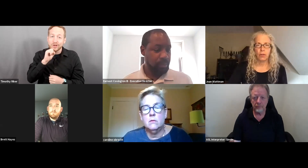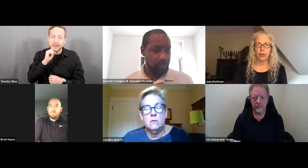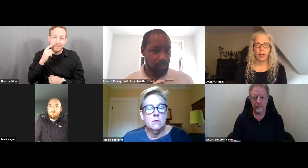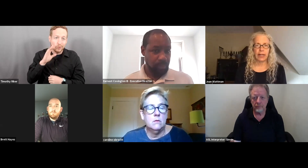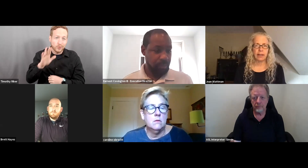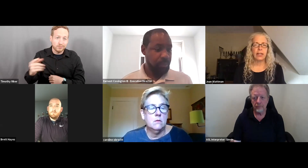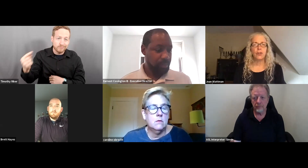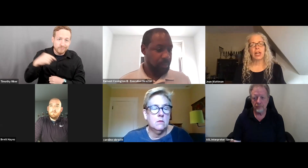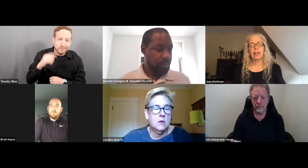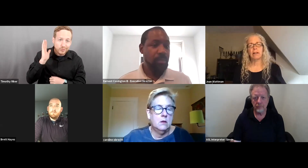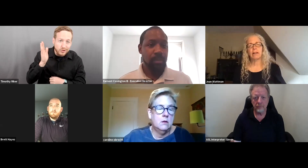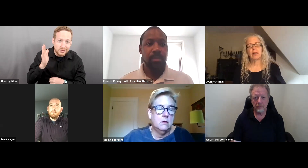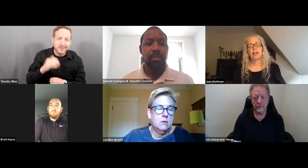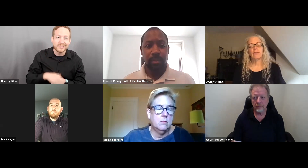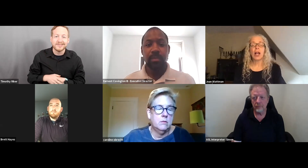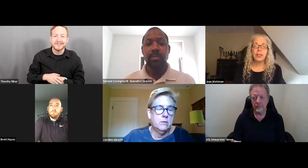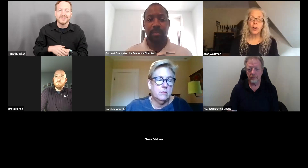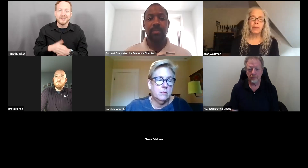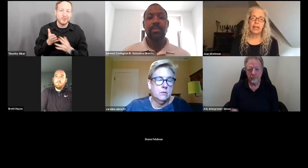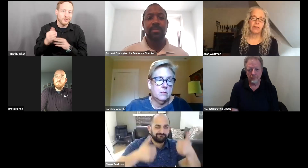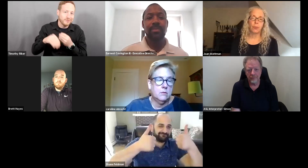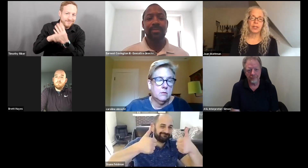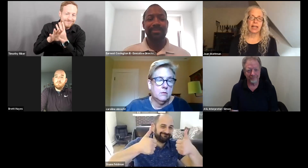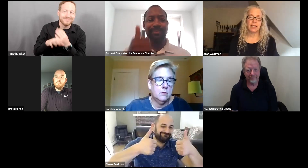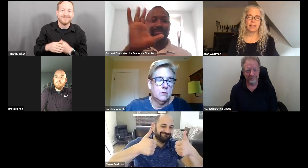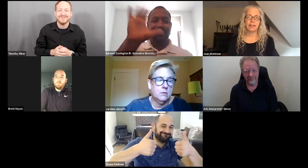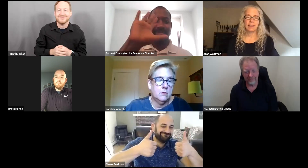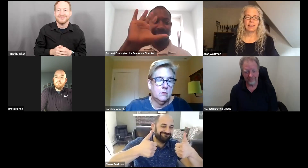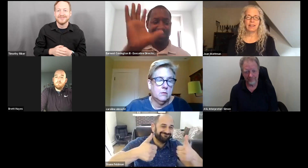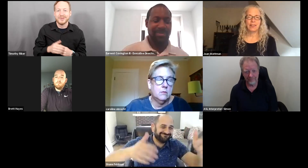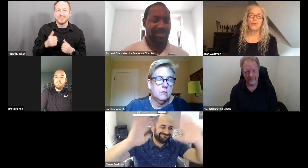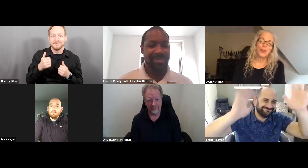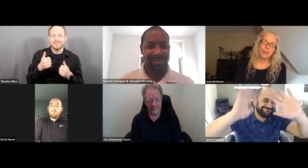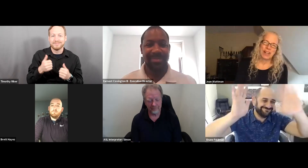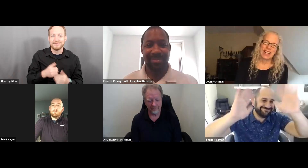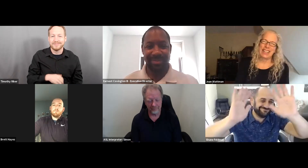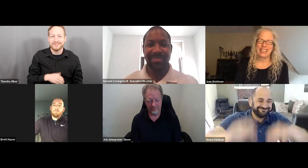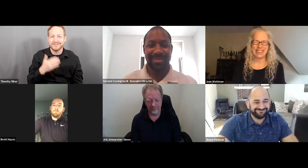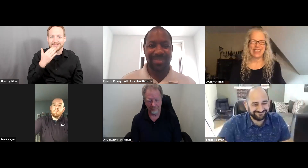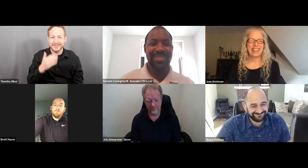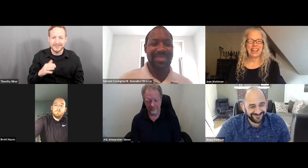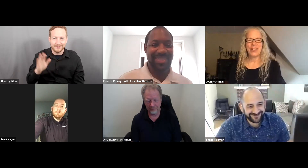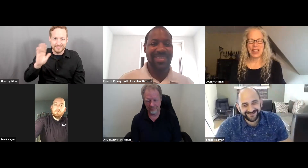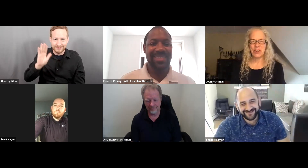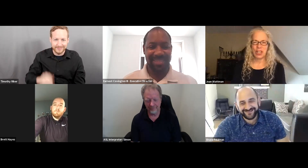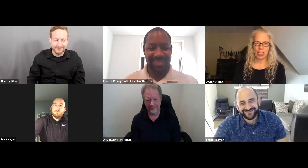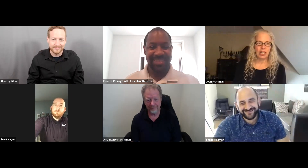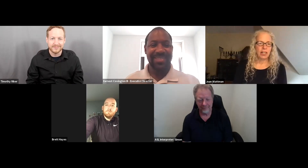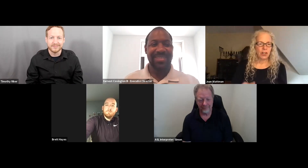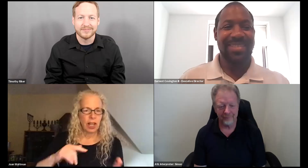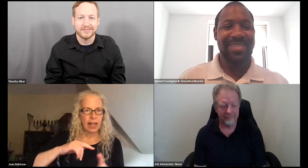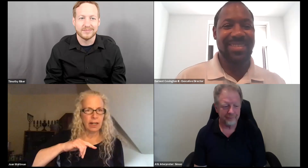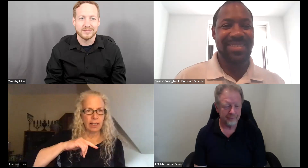All right, great. Thank you, Shane, for coming to our meeting and for presenting through Zoom. Okay, very